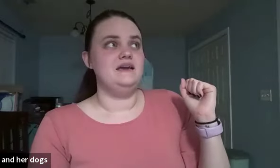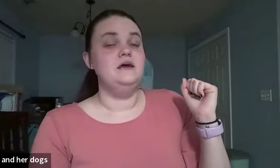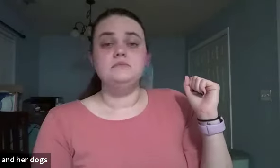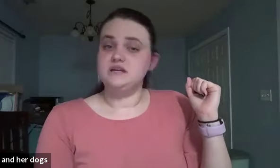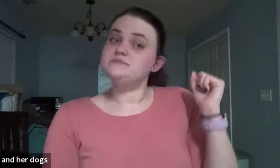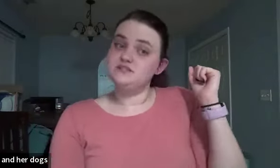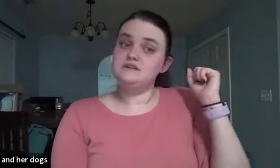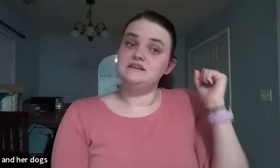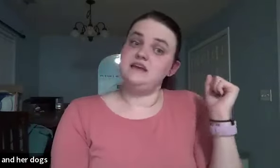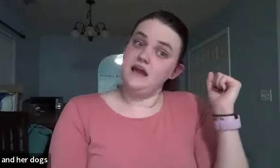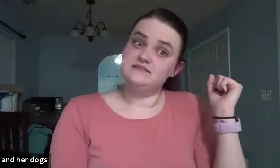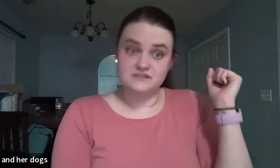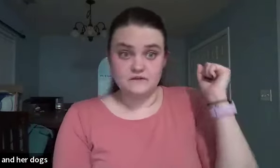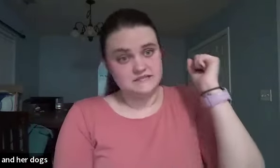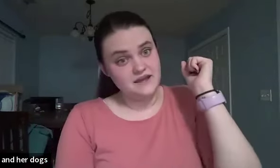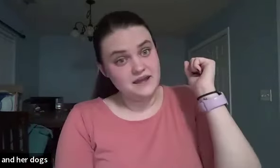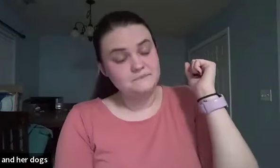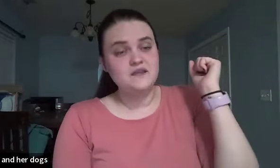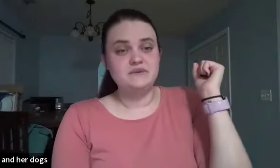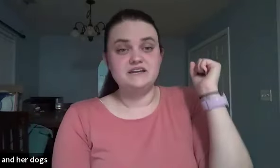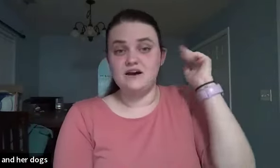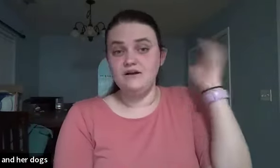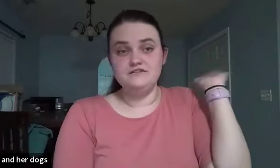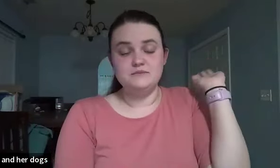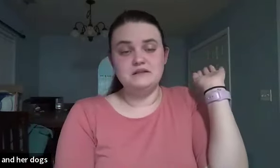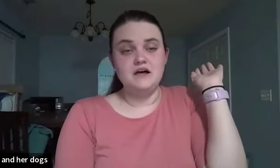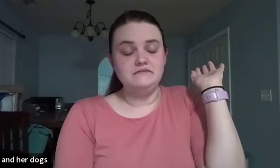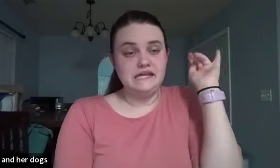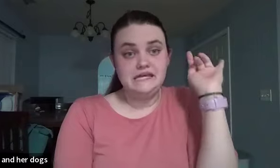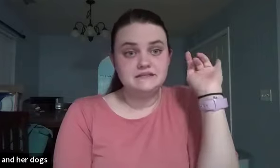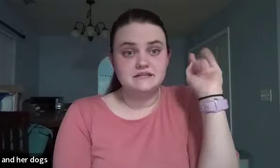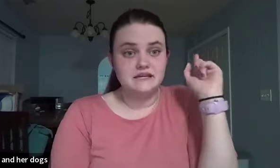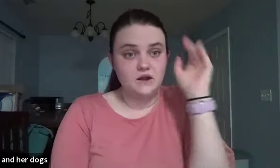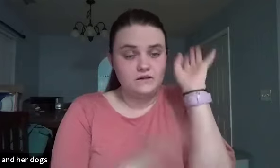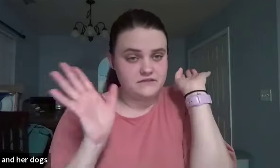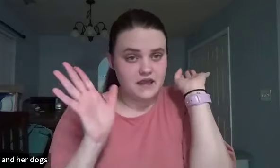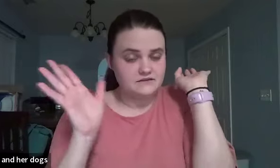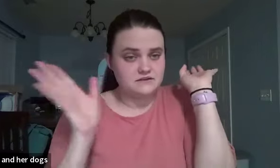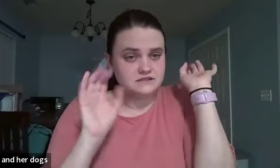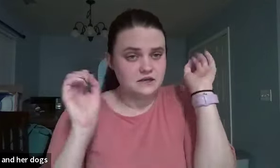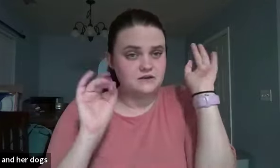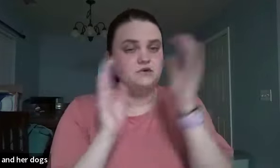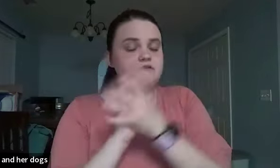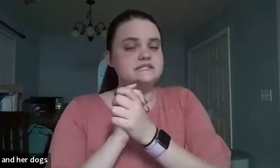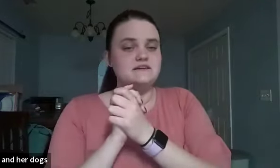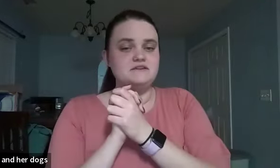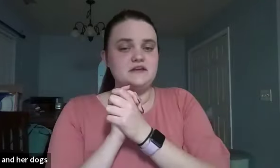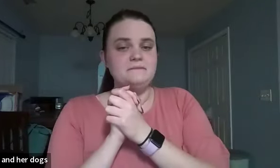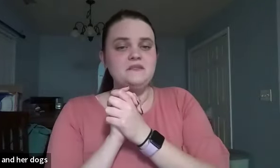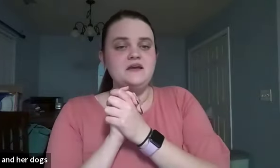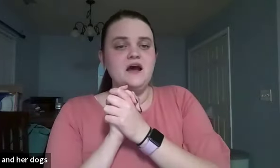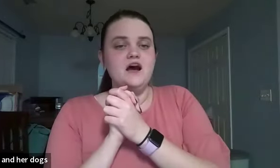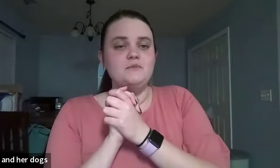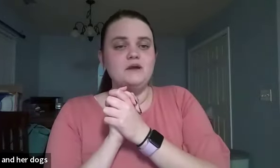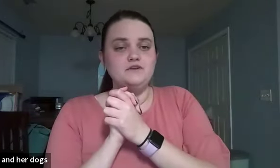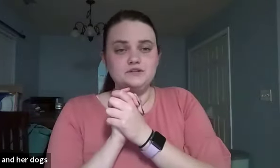And because my students like to ask this all the time, because all of them love it and all of that, the scary movies and everything. If you were to